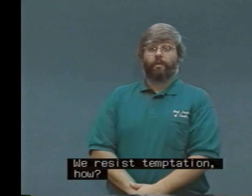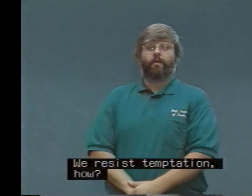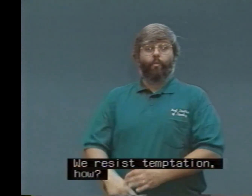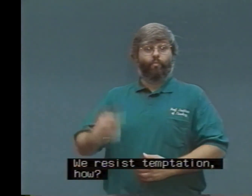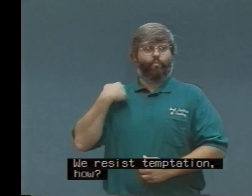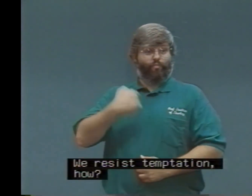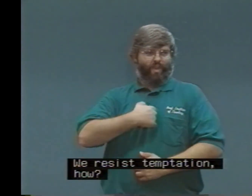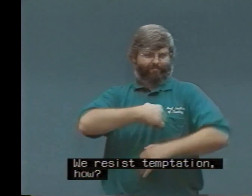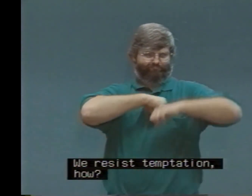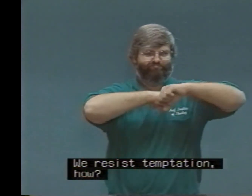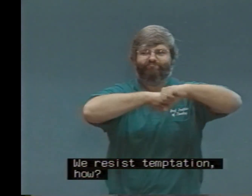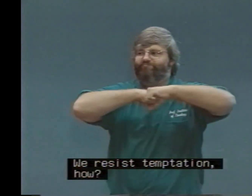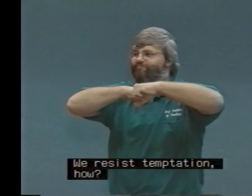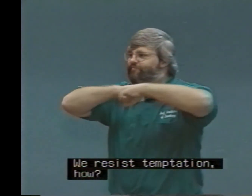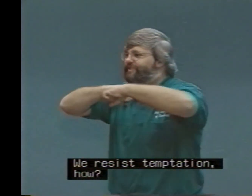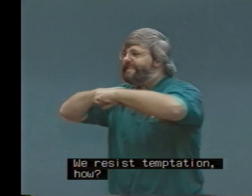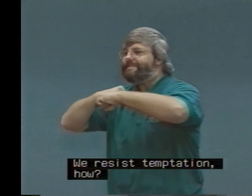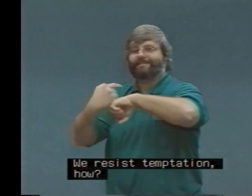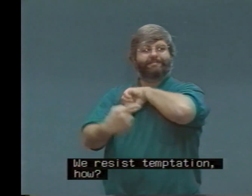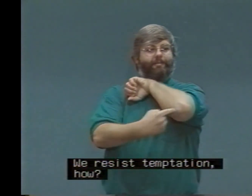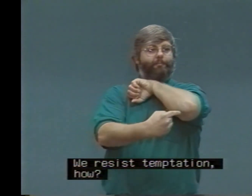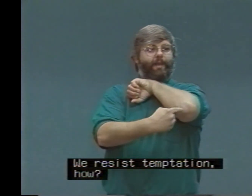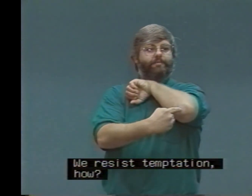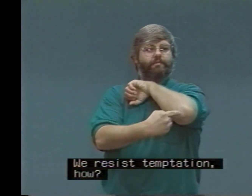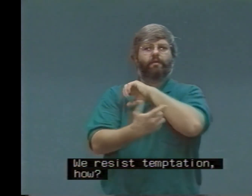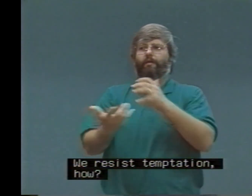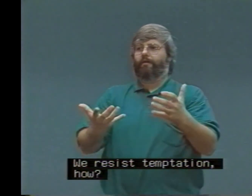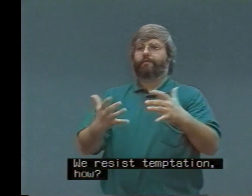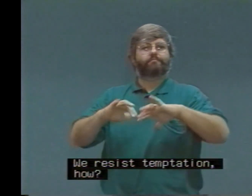We resist temptation. How?